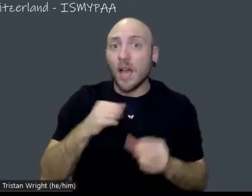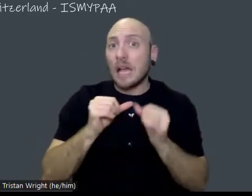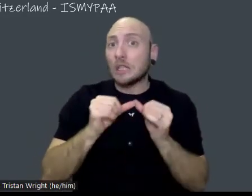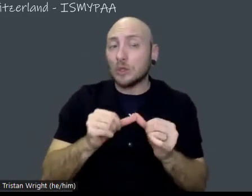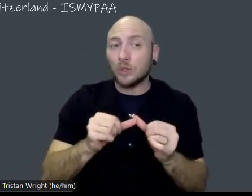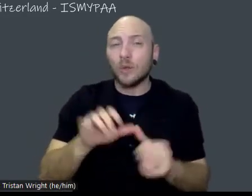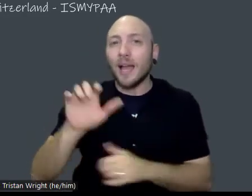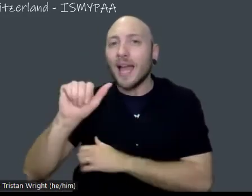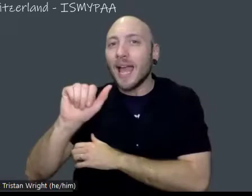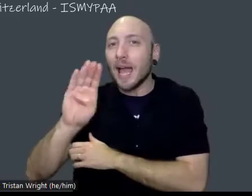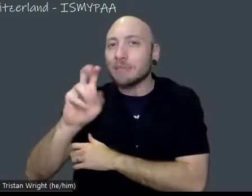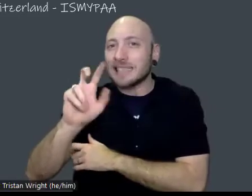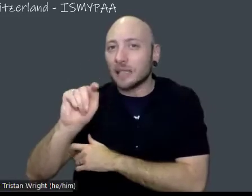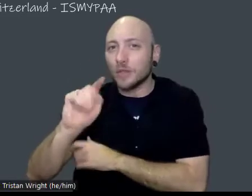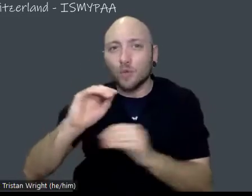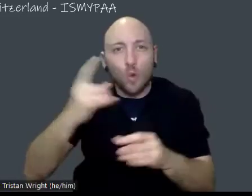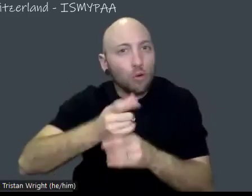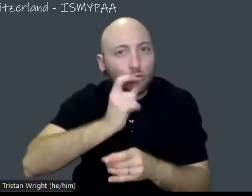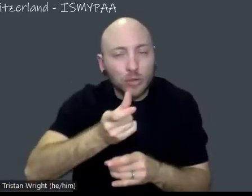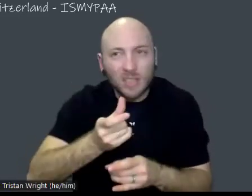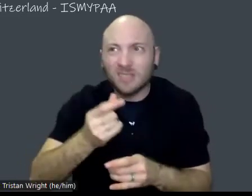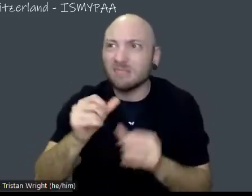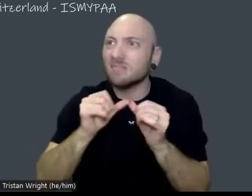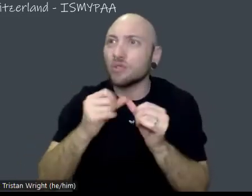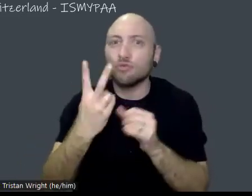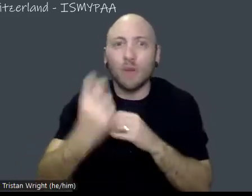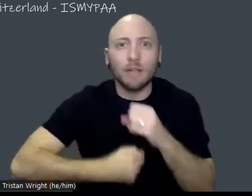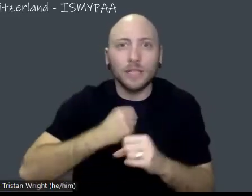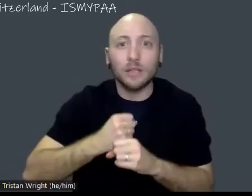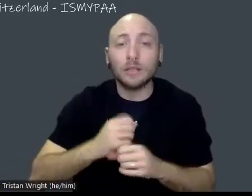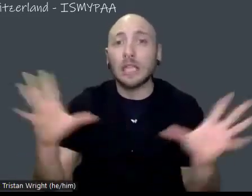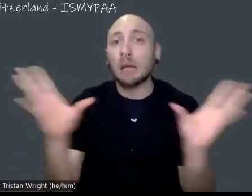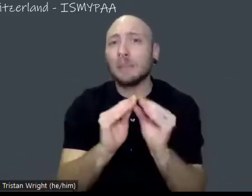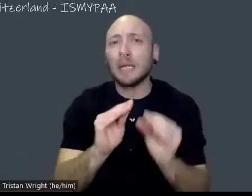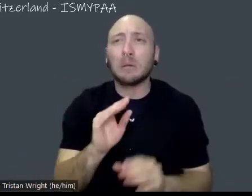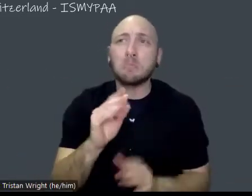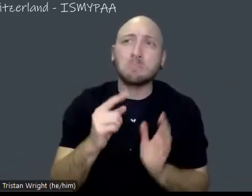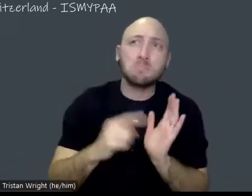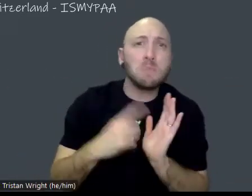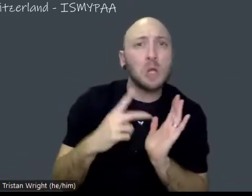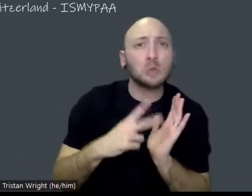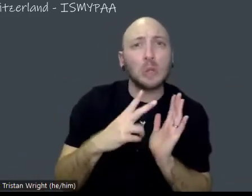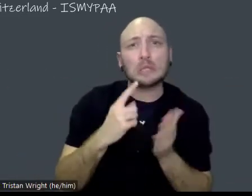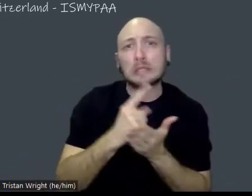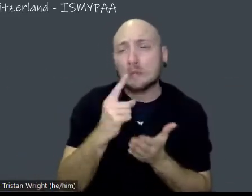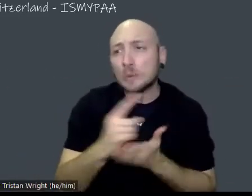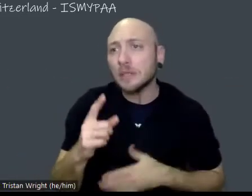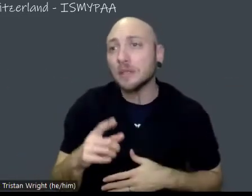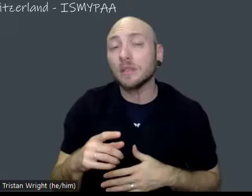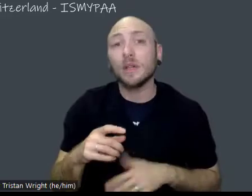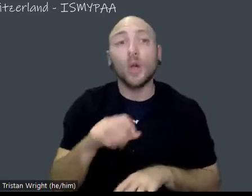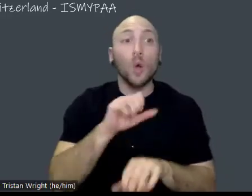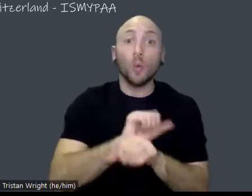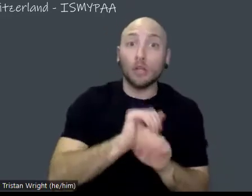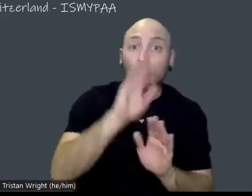meeting once, twice a week, not working the program, not having a sponsor, despite I